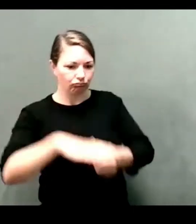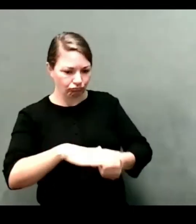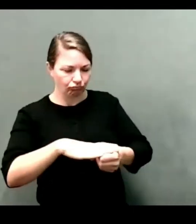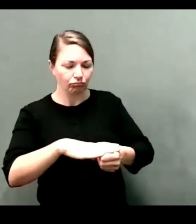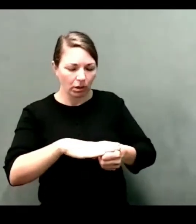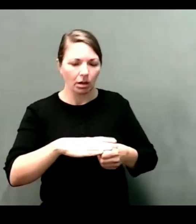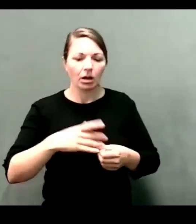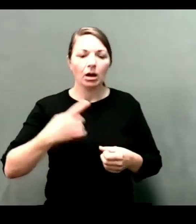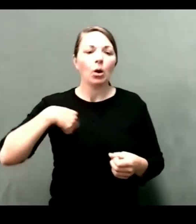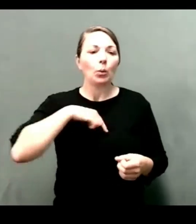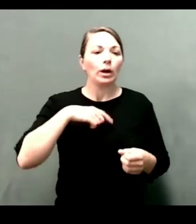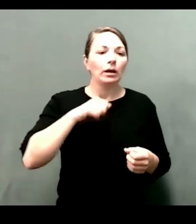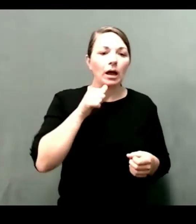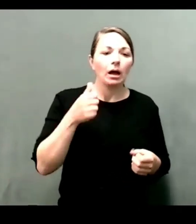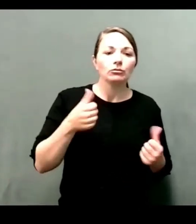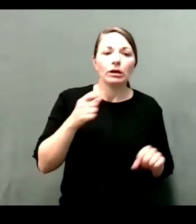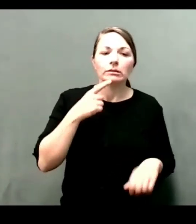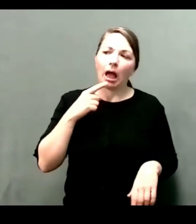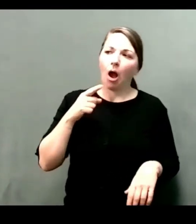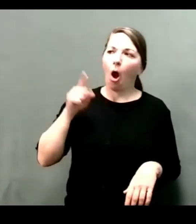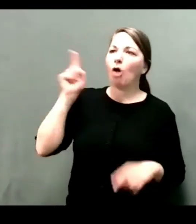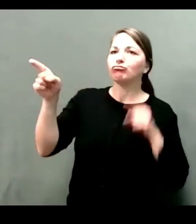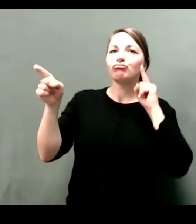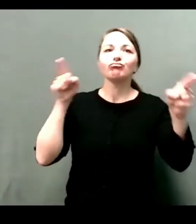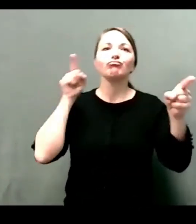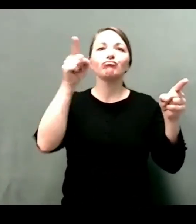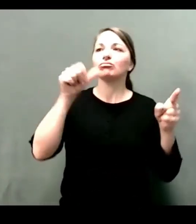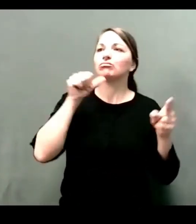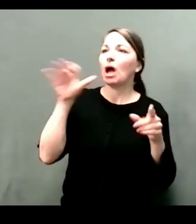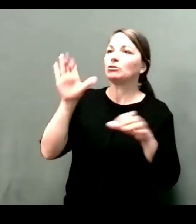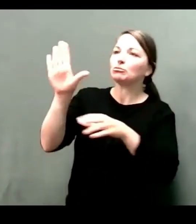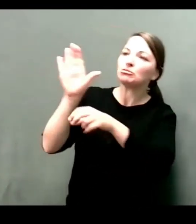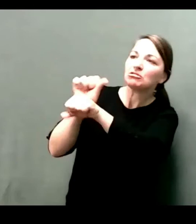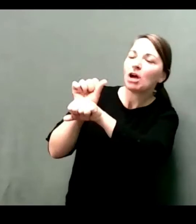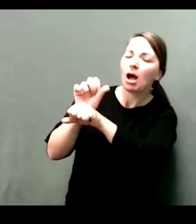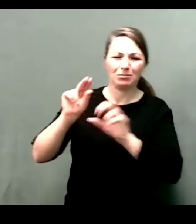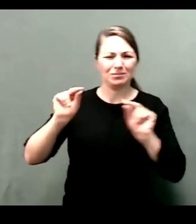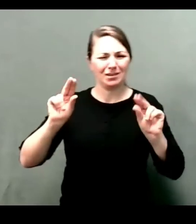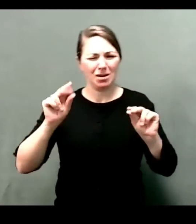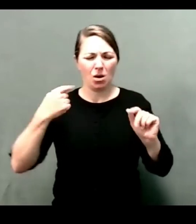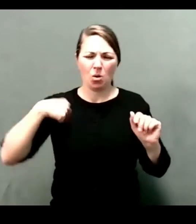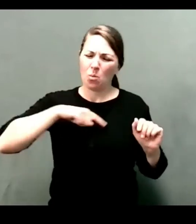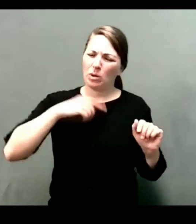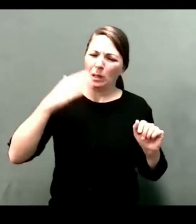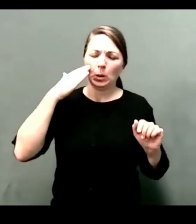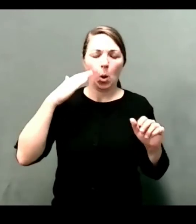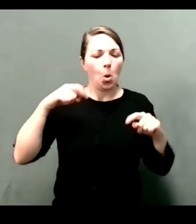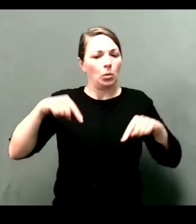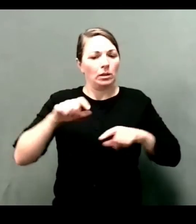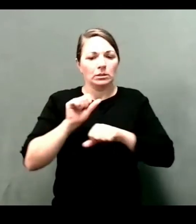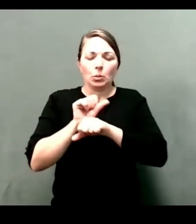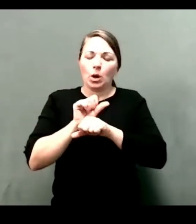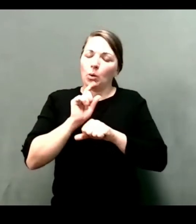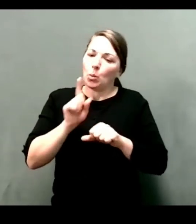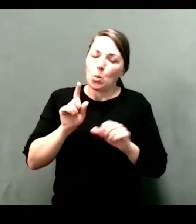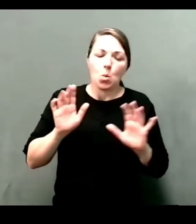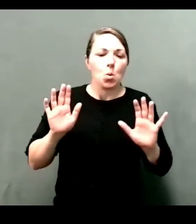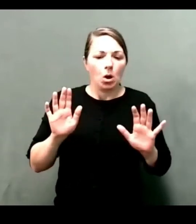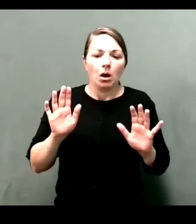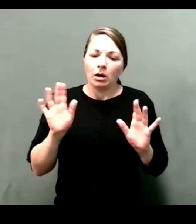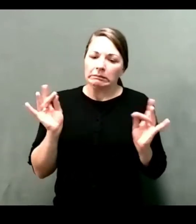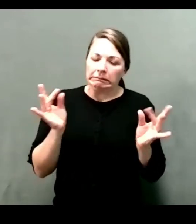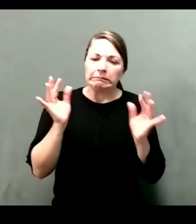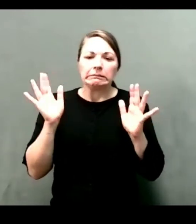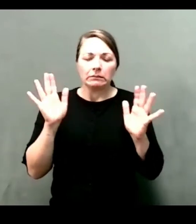attack anybody or have this come off, like people aren't doing their jobs, or we know that there's nuance in the way that this work happens. And we know that